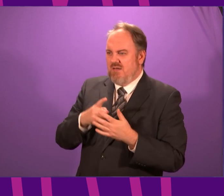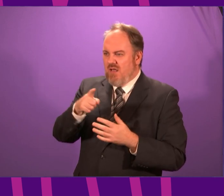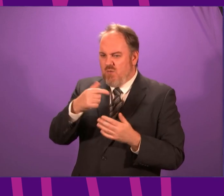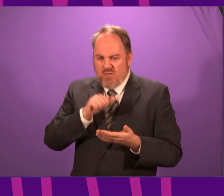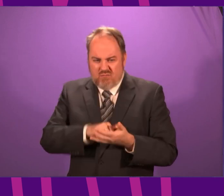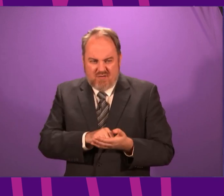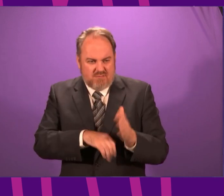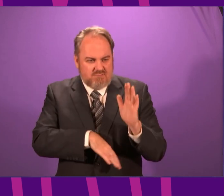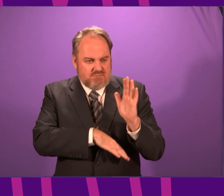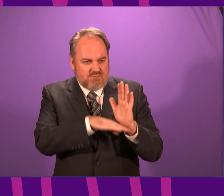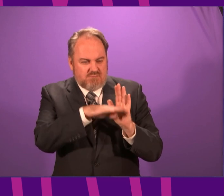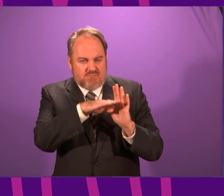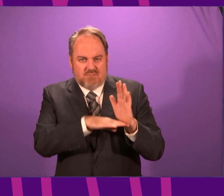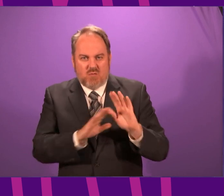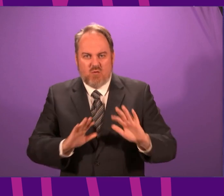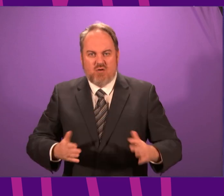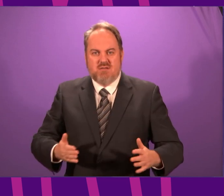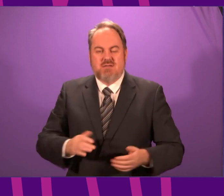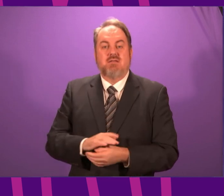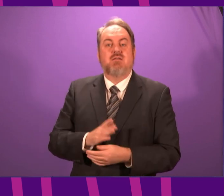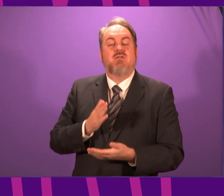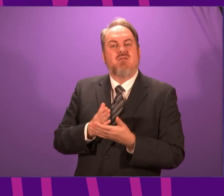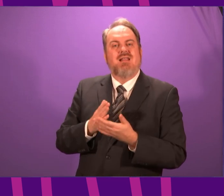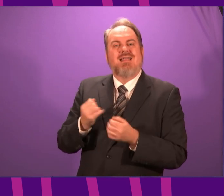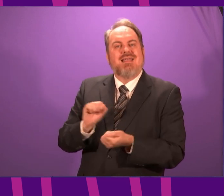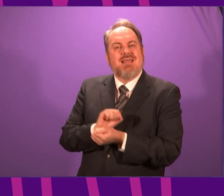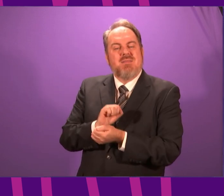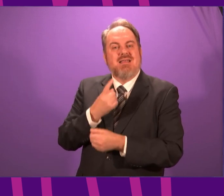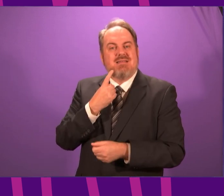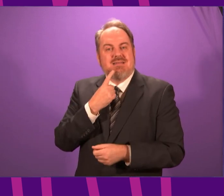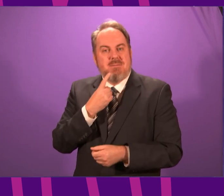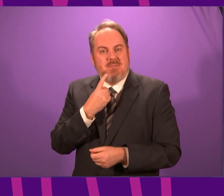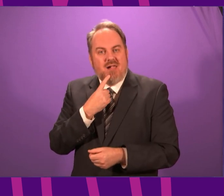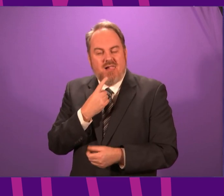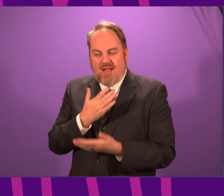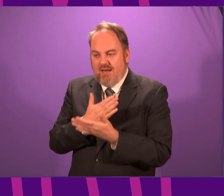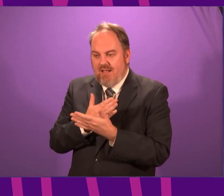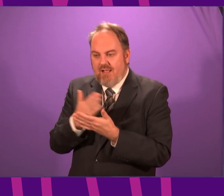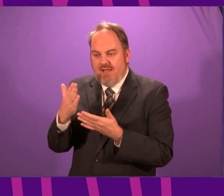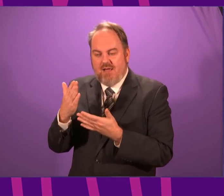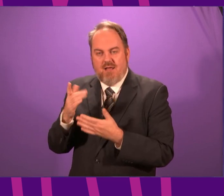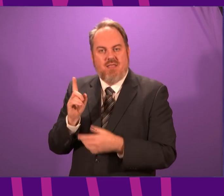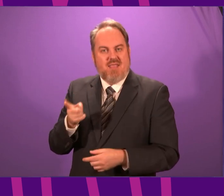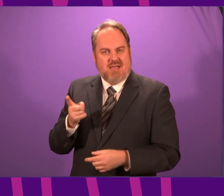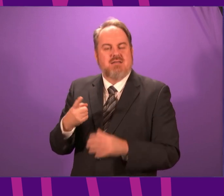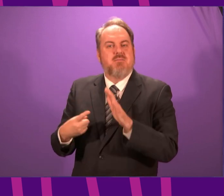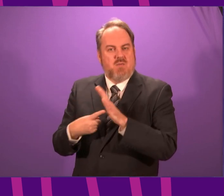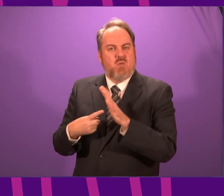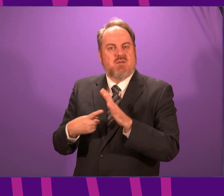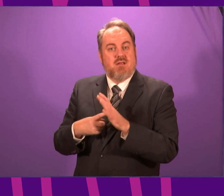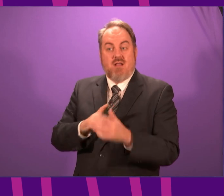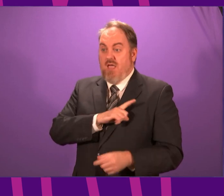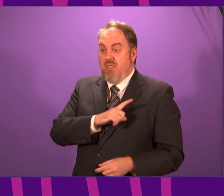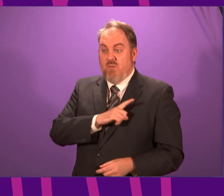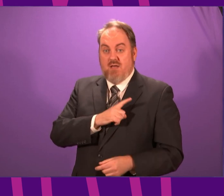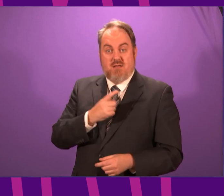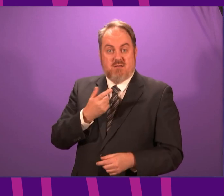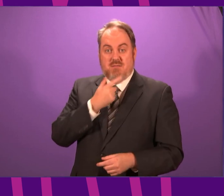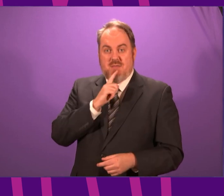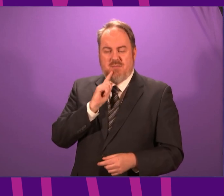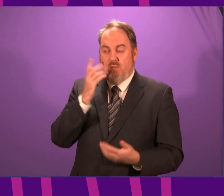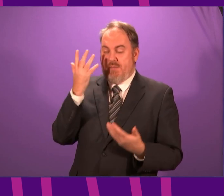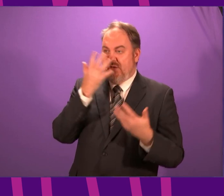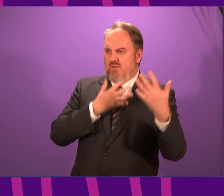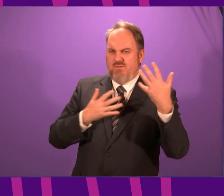right path. Transparency, simplicity are paramount, and without it, there will be confusion that helps no